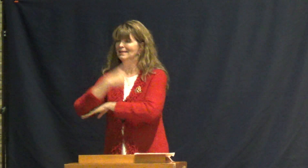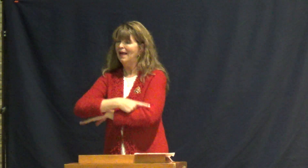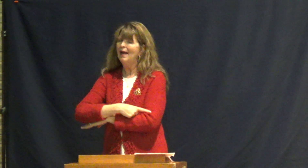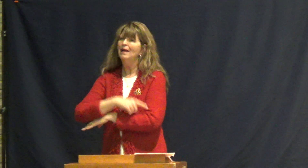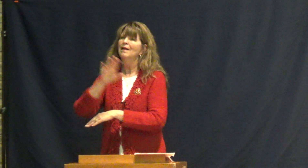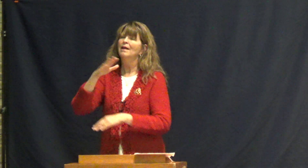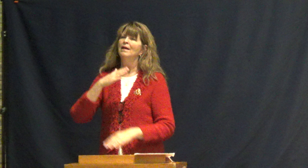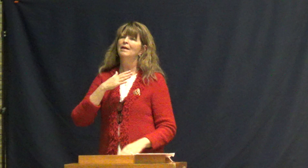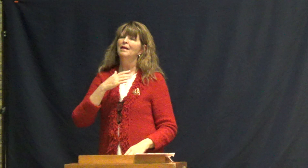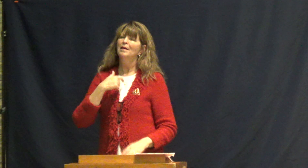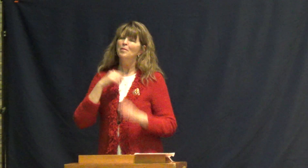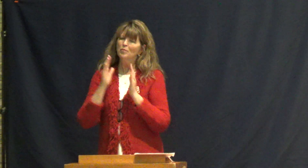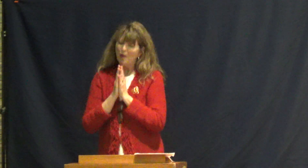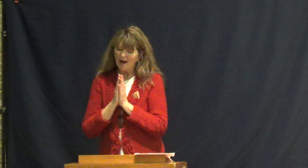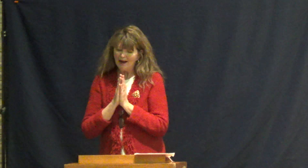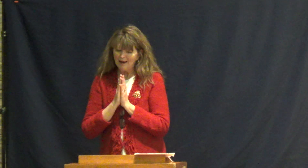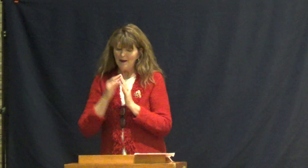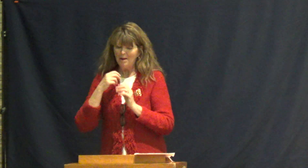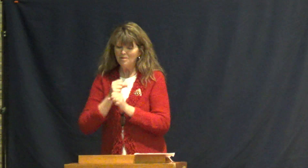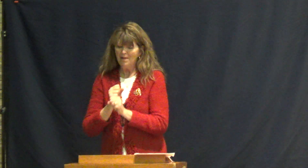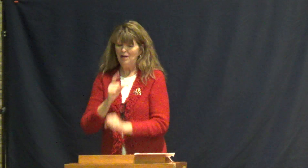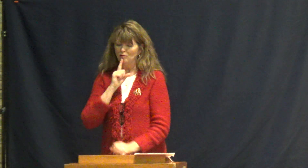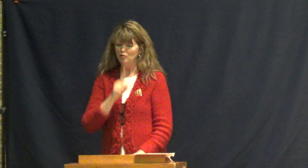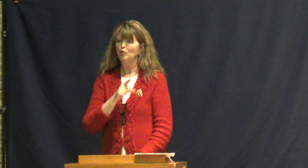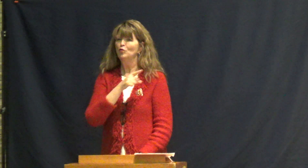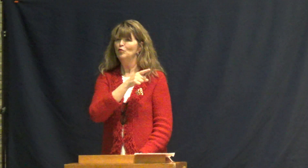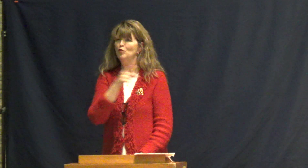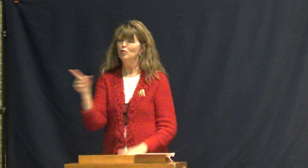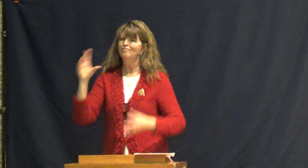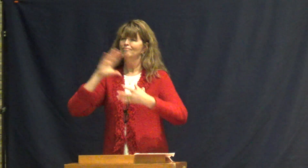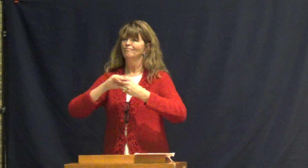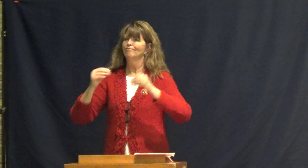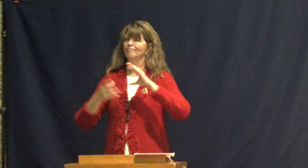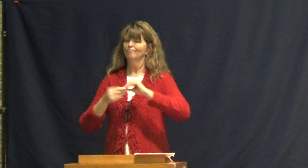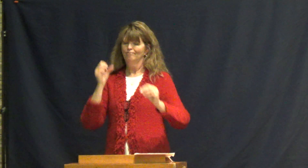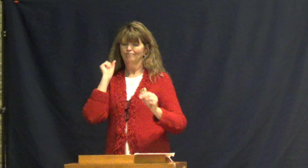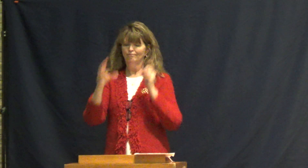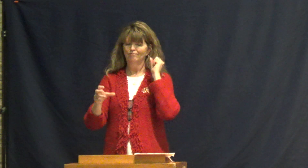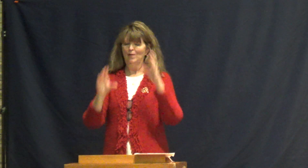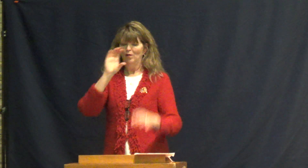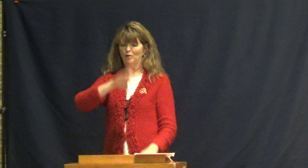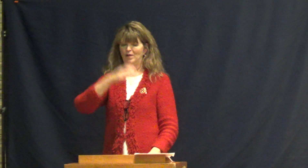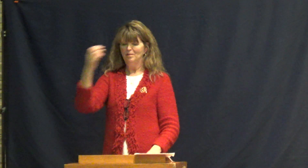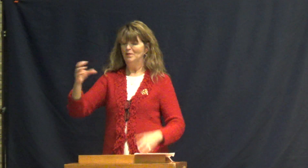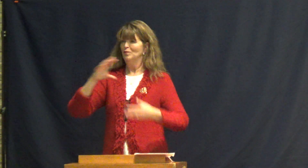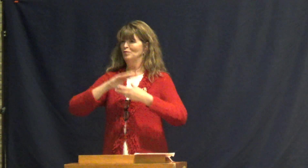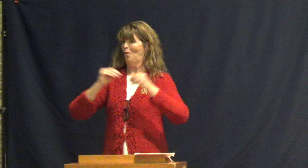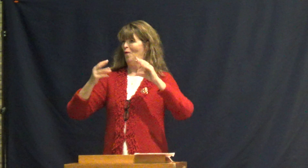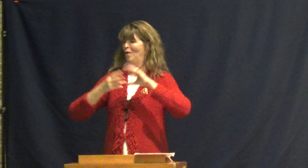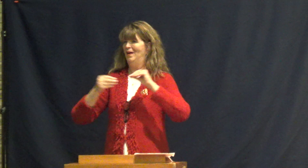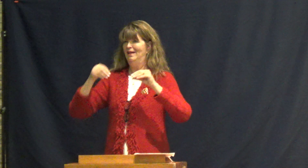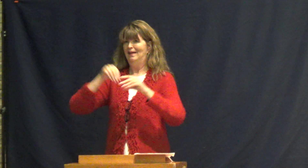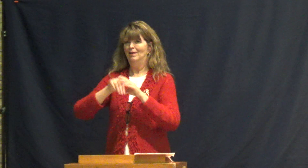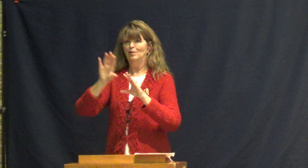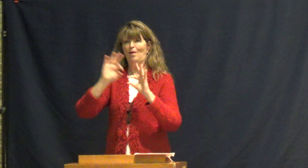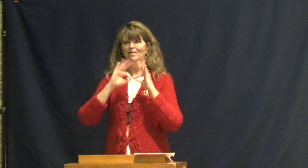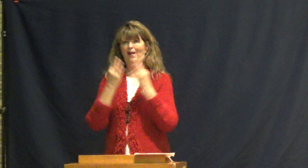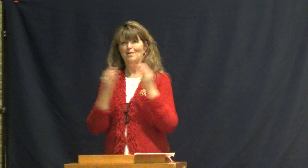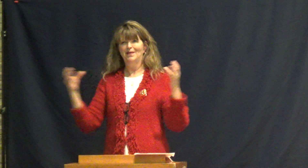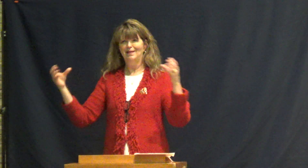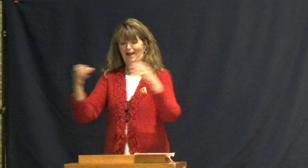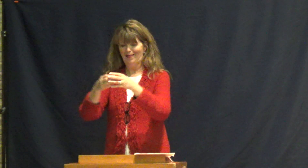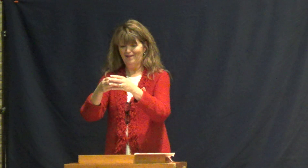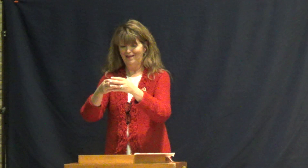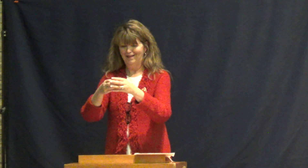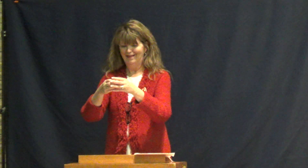or tomorrow morning on Christmas Day, I just pray that you make sure to tell the Christmas story